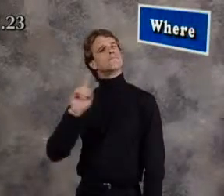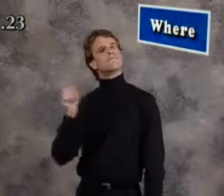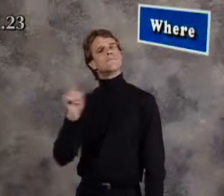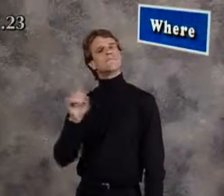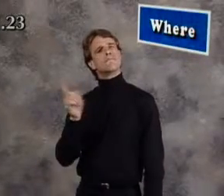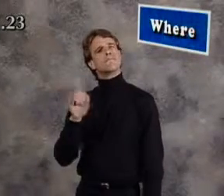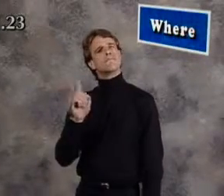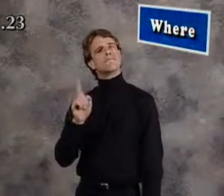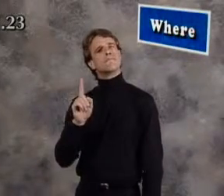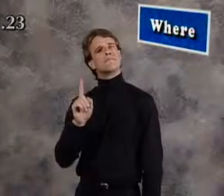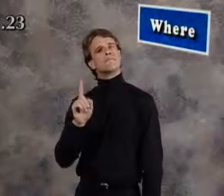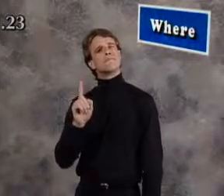Where?